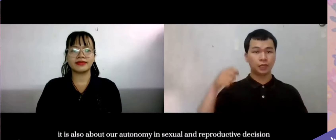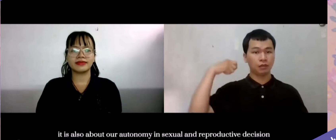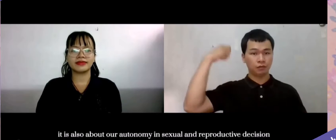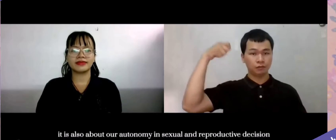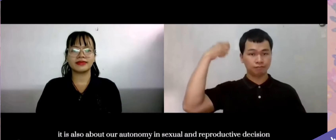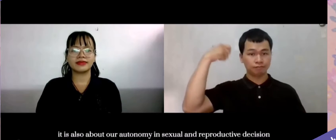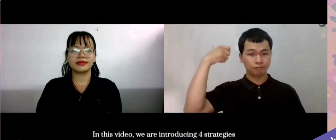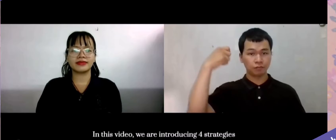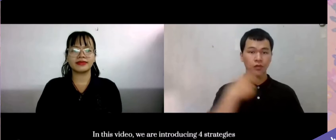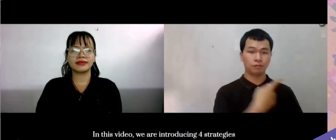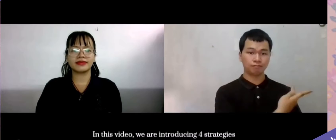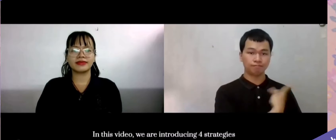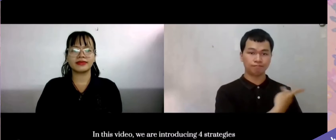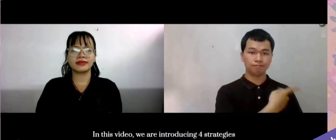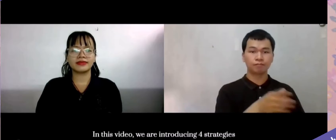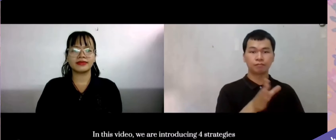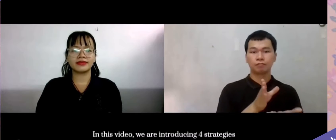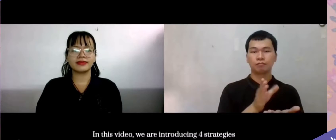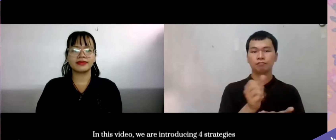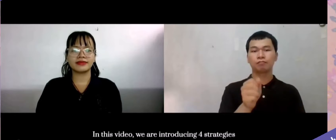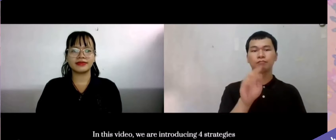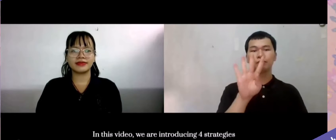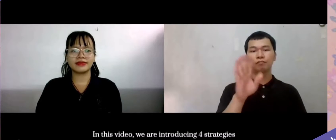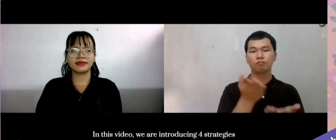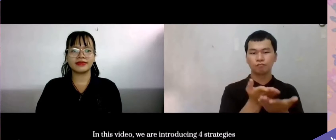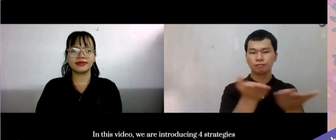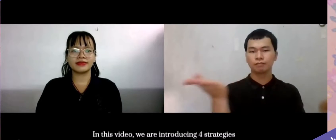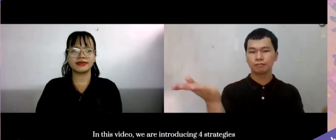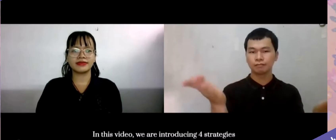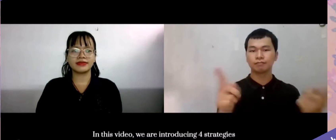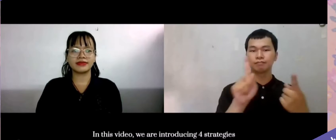in this video we are introducing four strategies